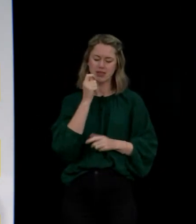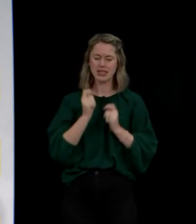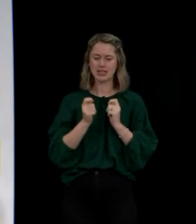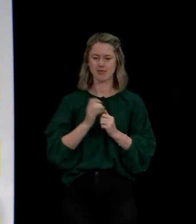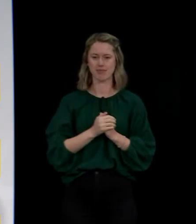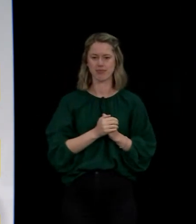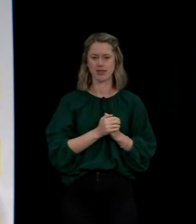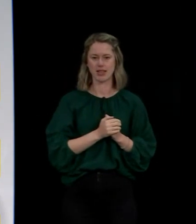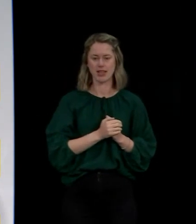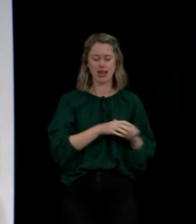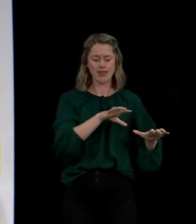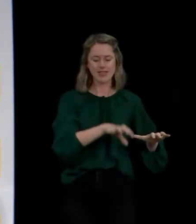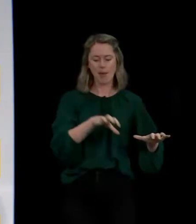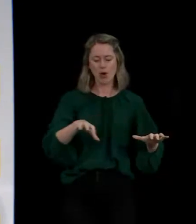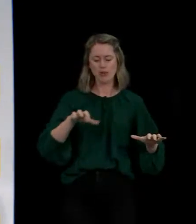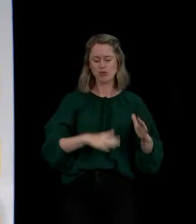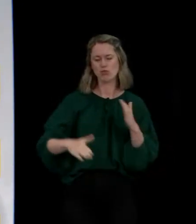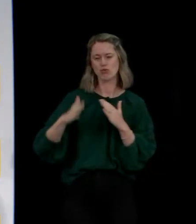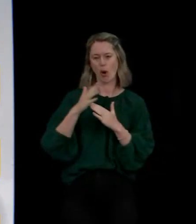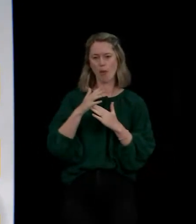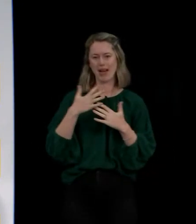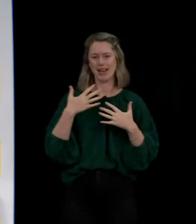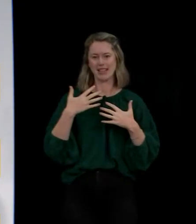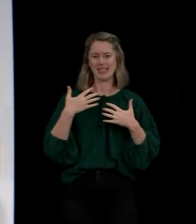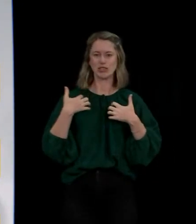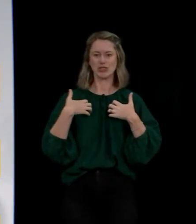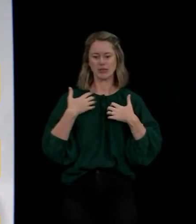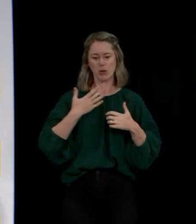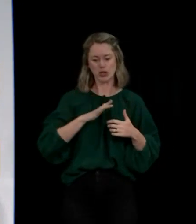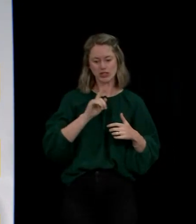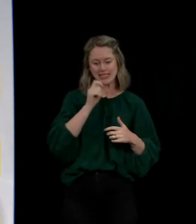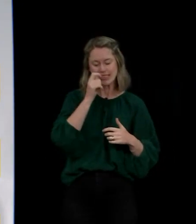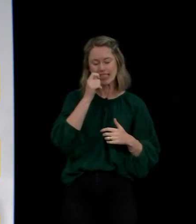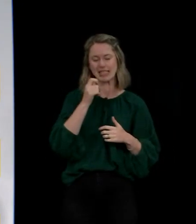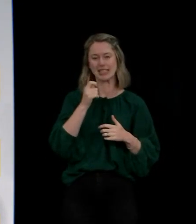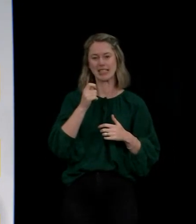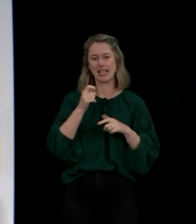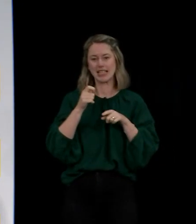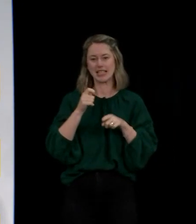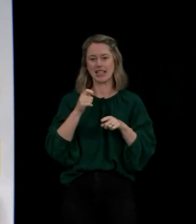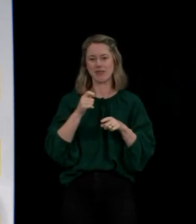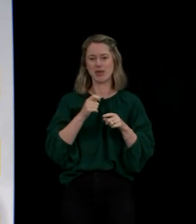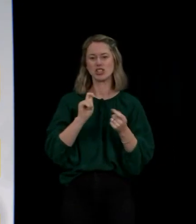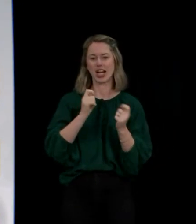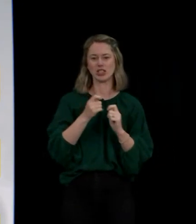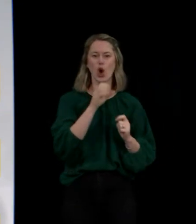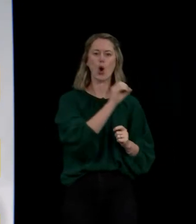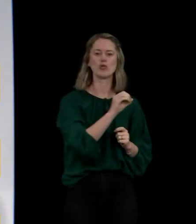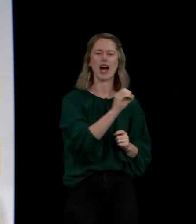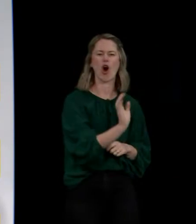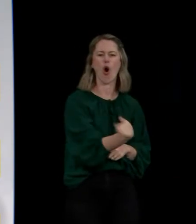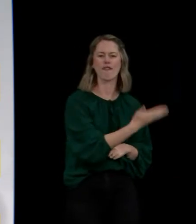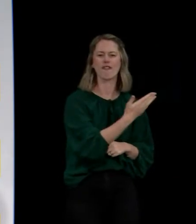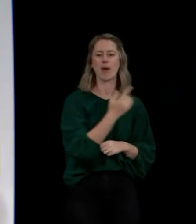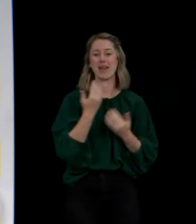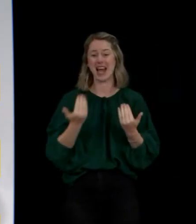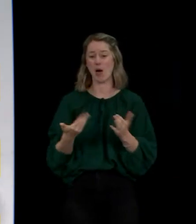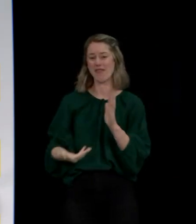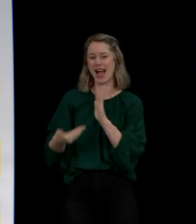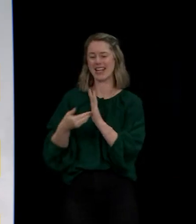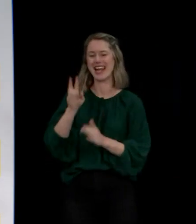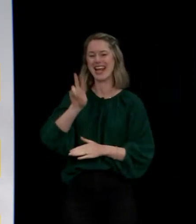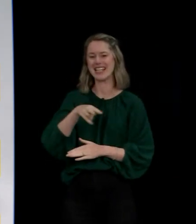suburbs of interest have been updated. Otara is no longer one of those suburbs of interest, and Henderson and Papakura now